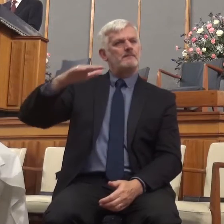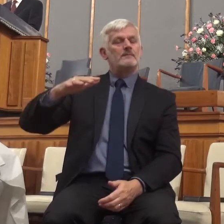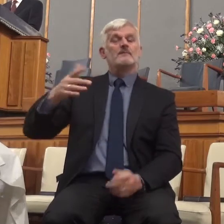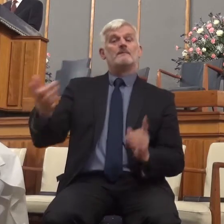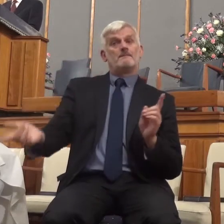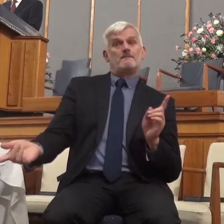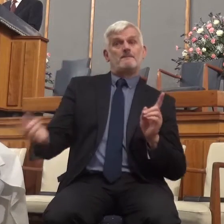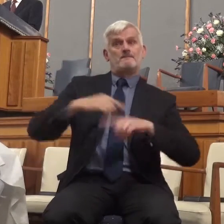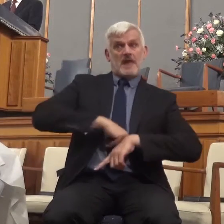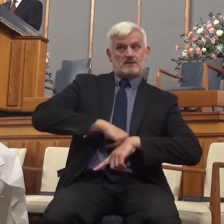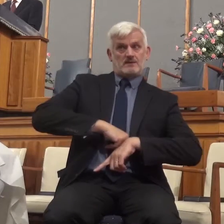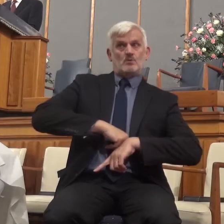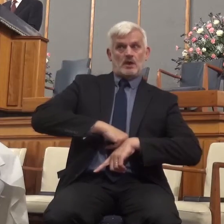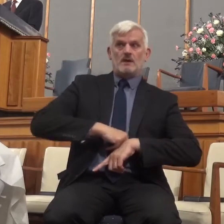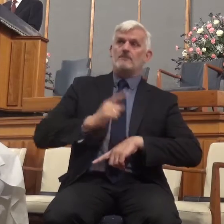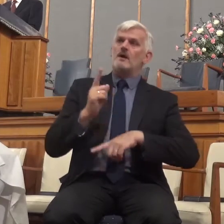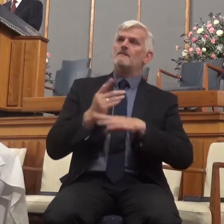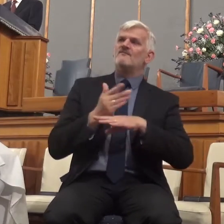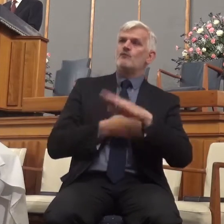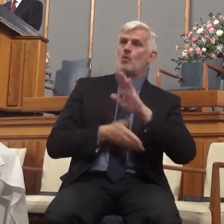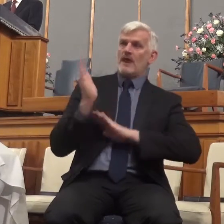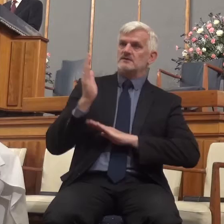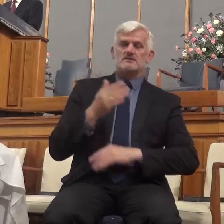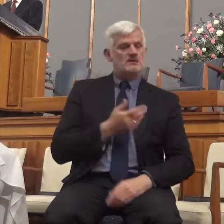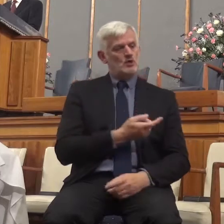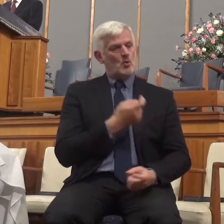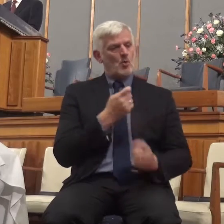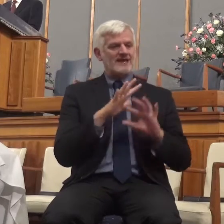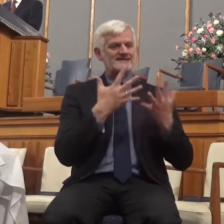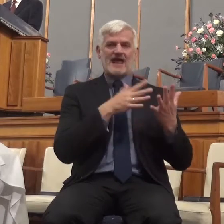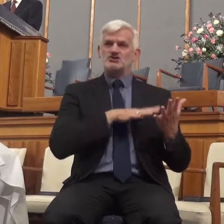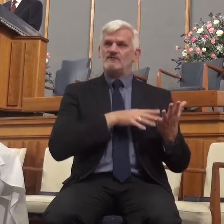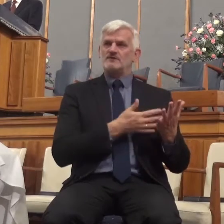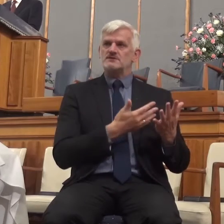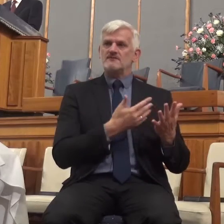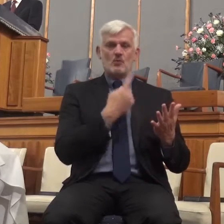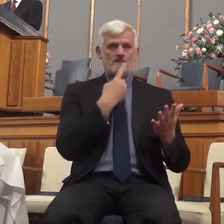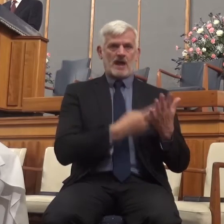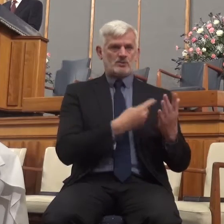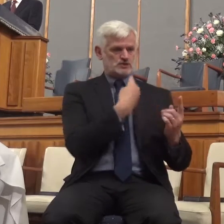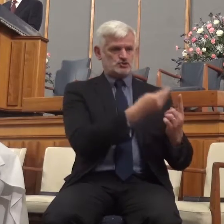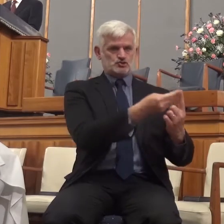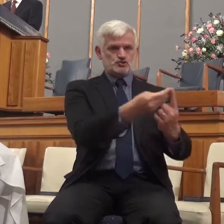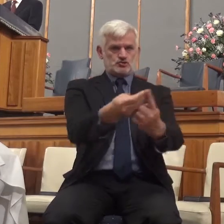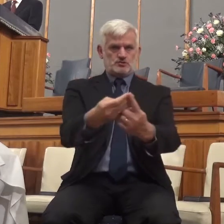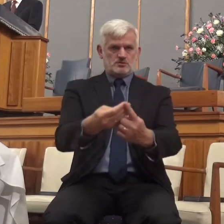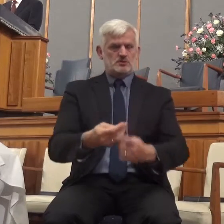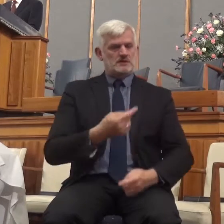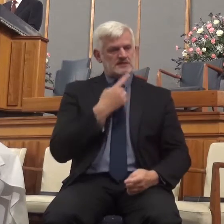return. And he called his 10 servants and delivered them 10 pounds, and said unto